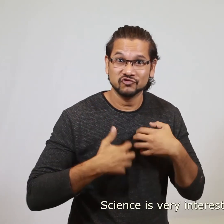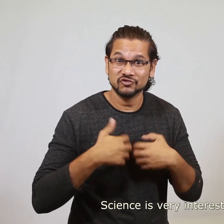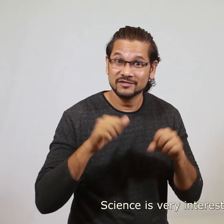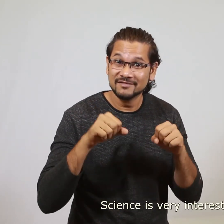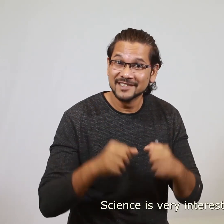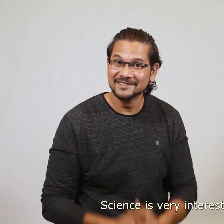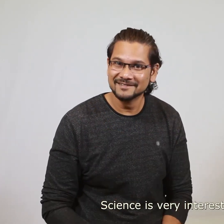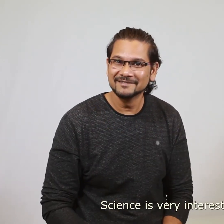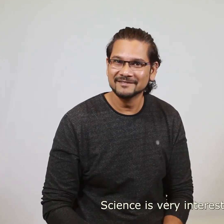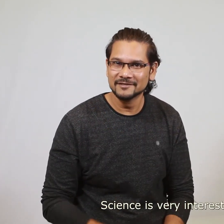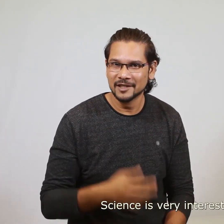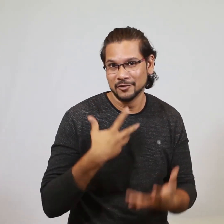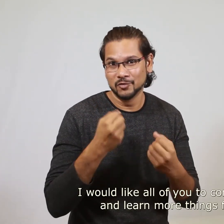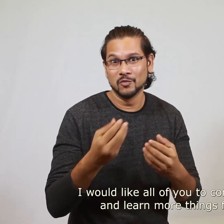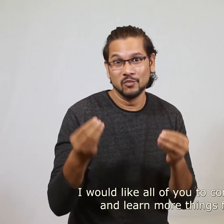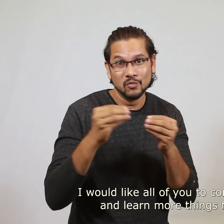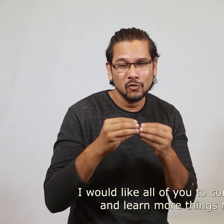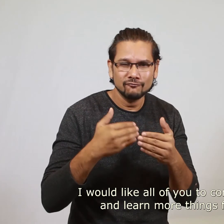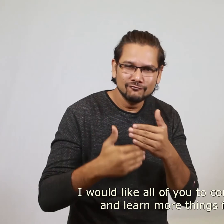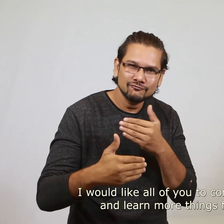Science is very interesting, right? I would like